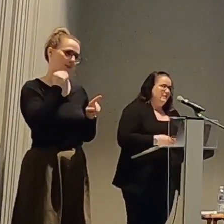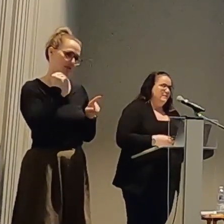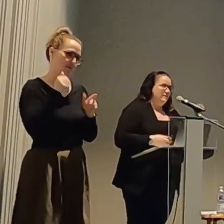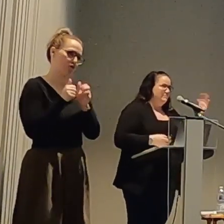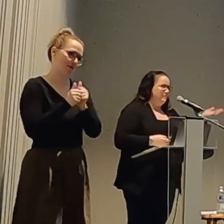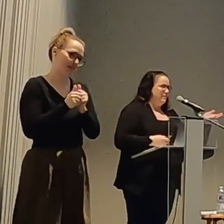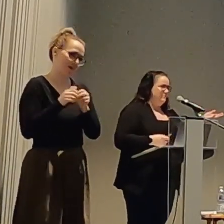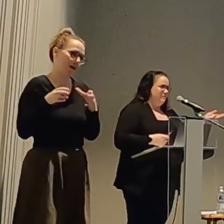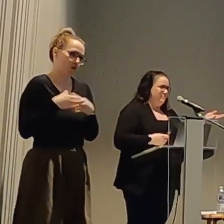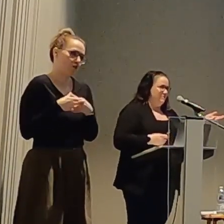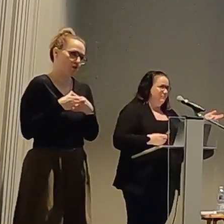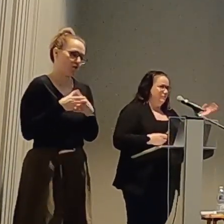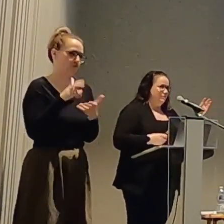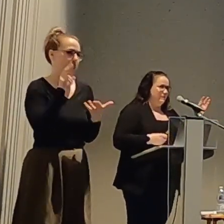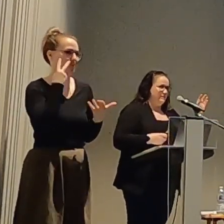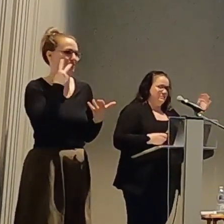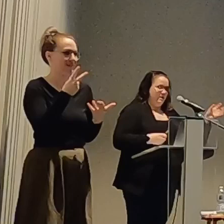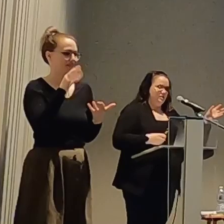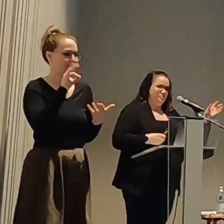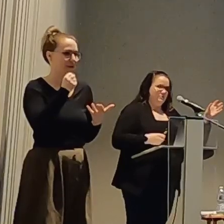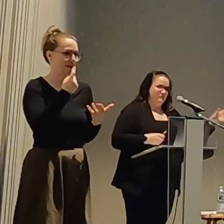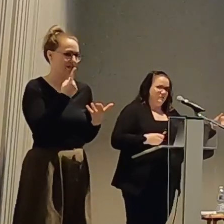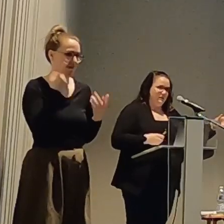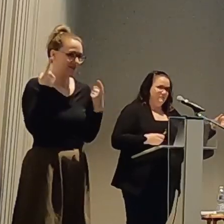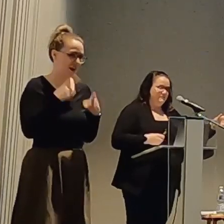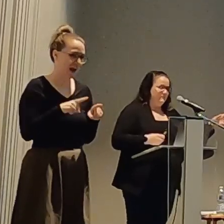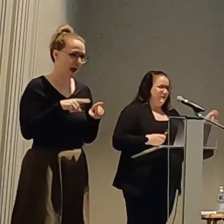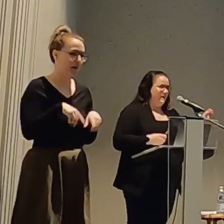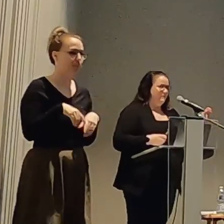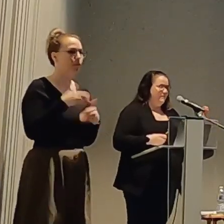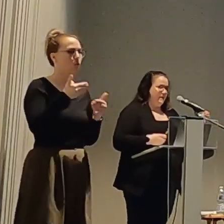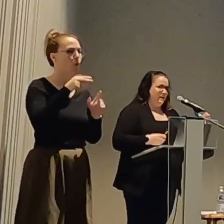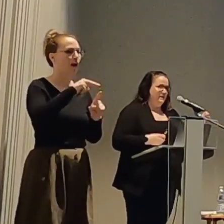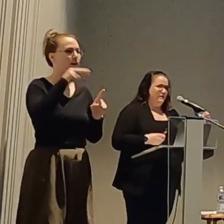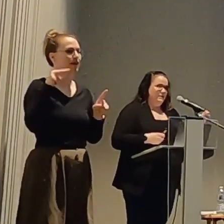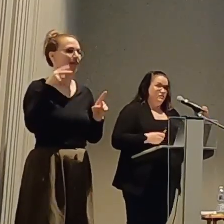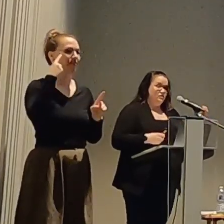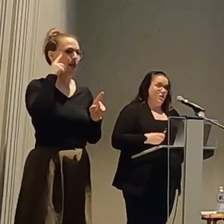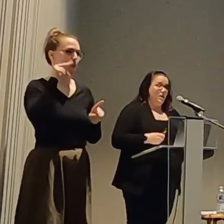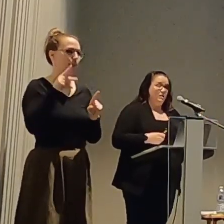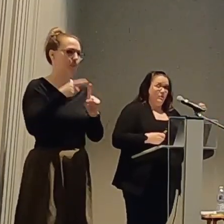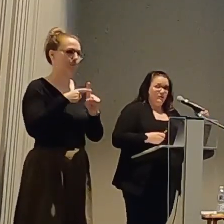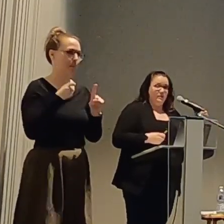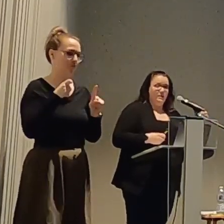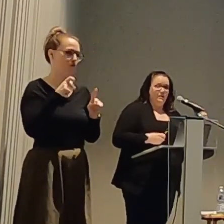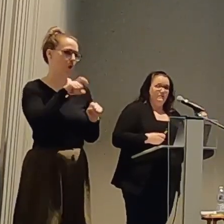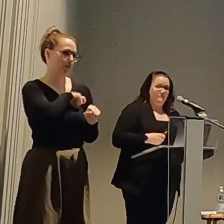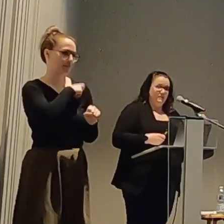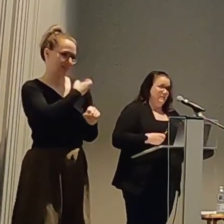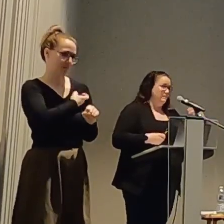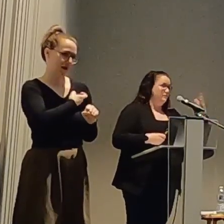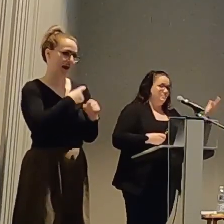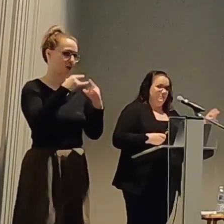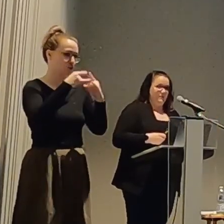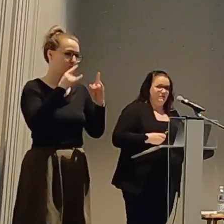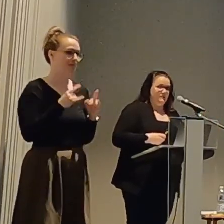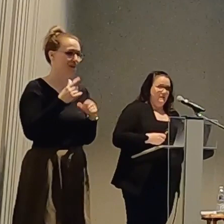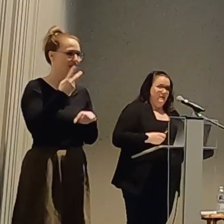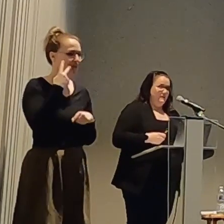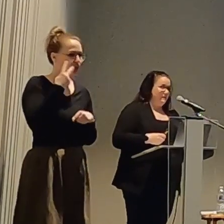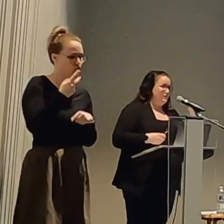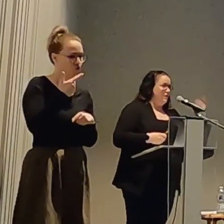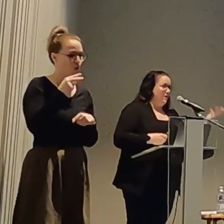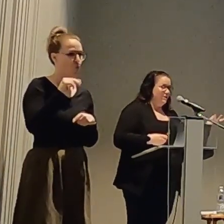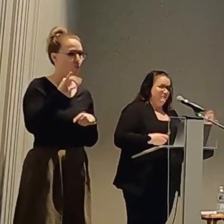her. Think about all of the people who were at the Spanish Pavilion and how they saw Guernica in